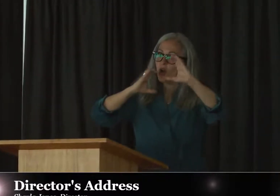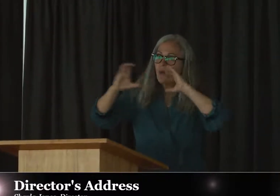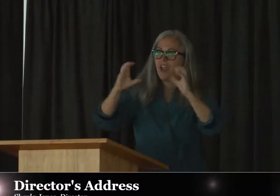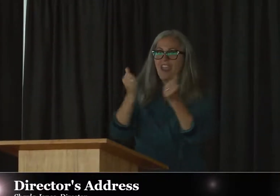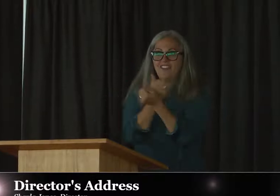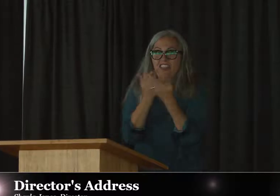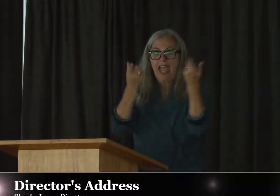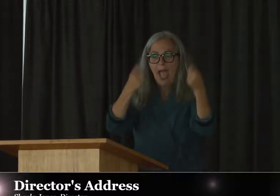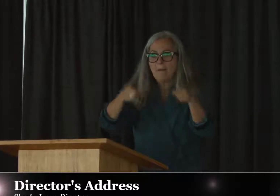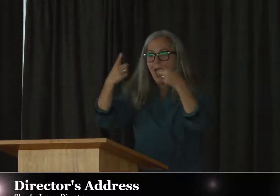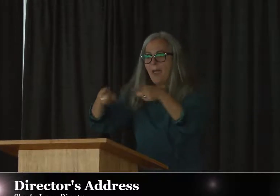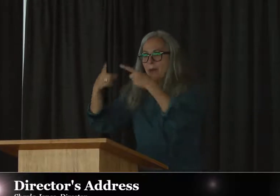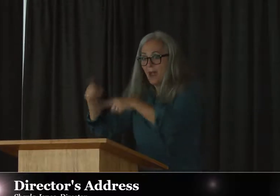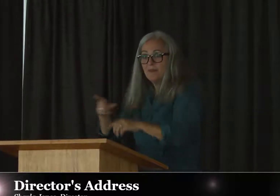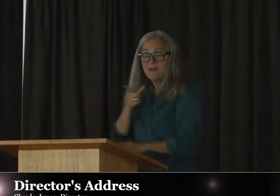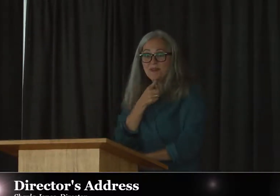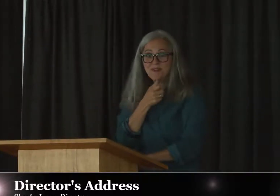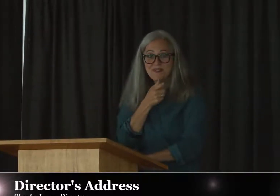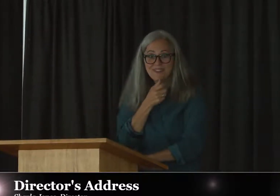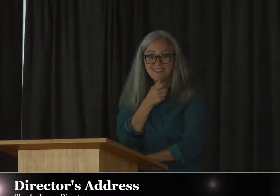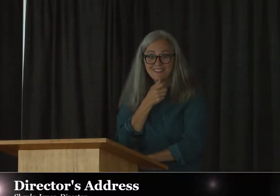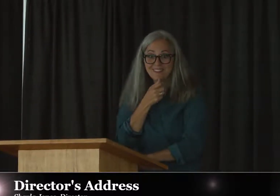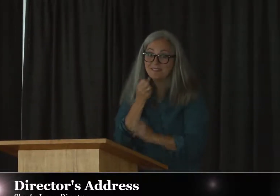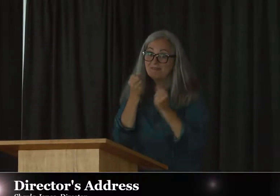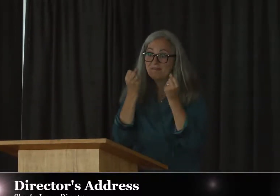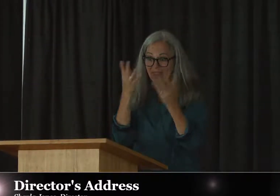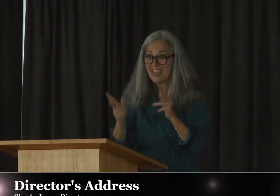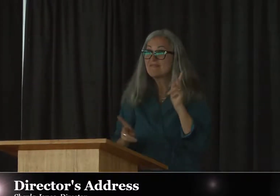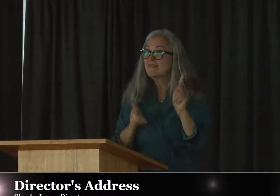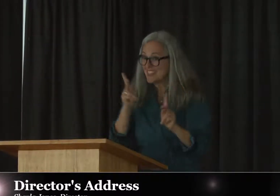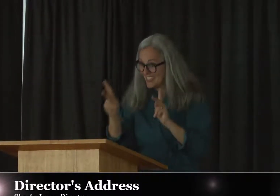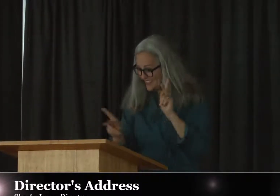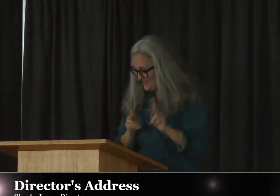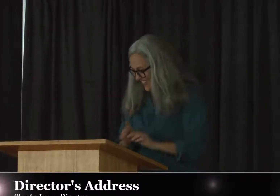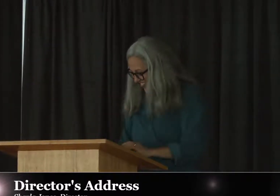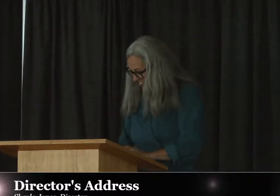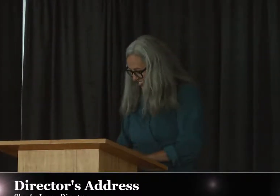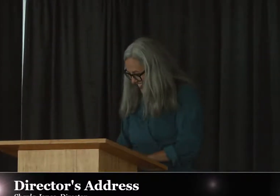Who called your parents and stayed in touch and let them know every little thing that happened? There were a lot of people.